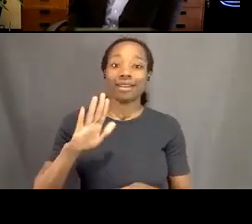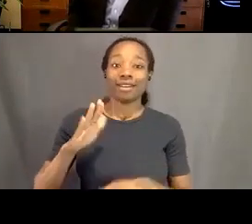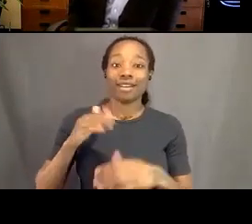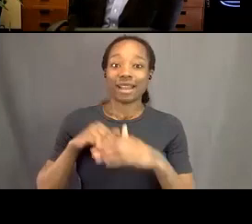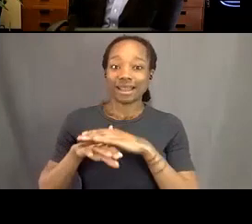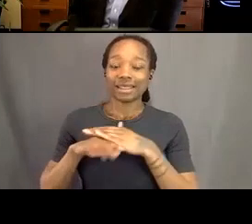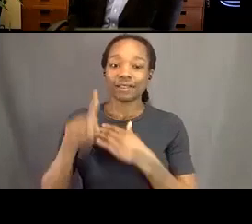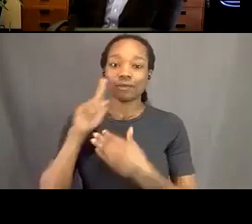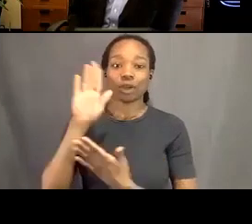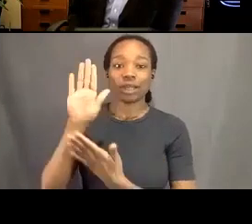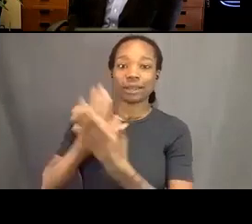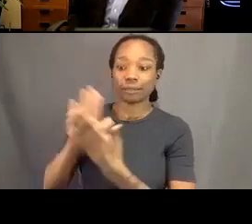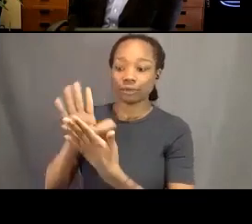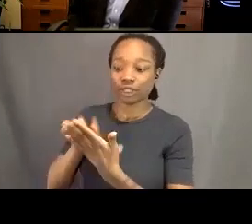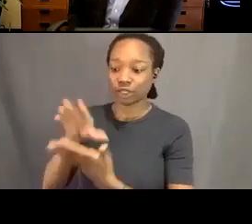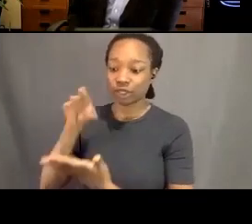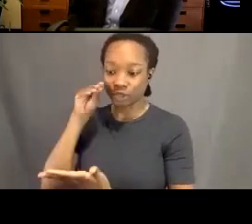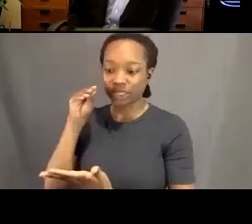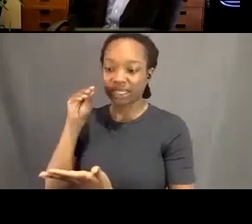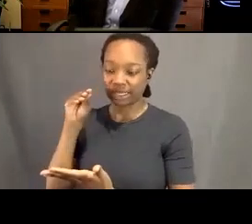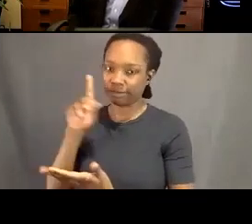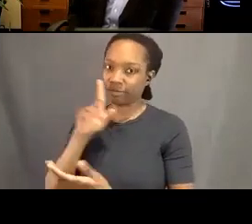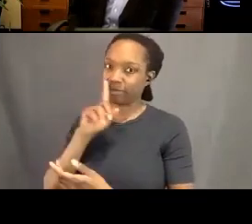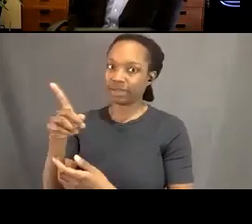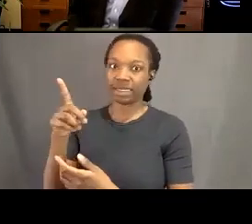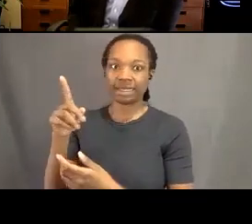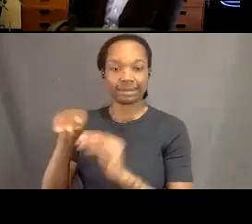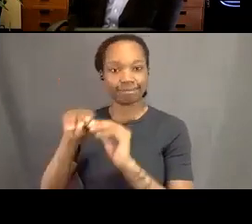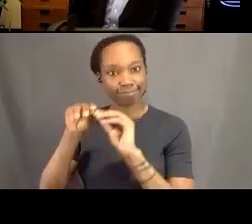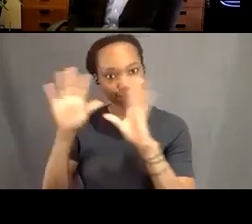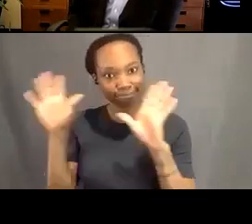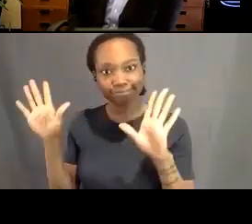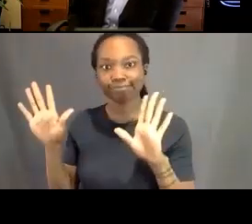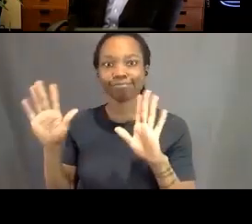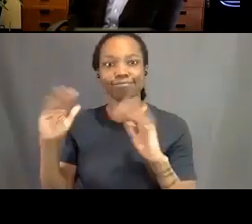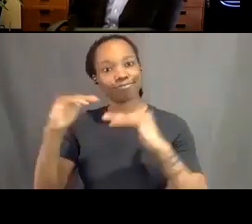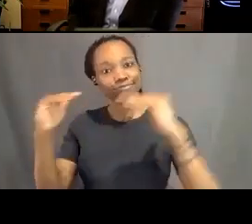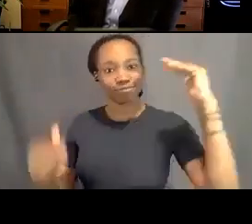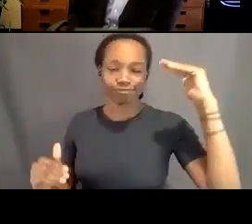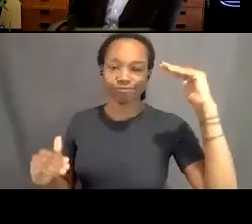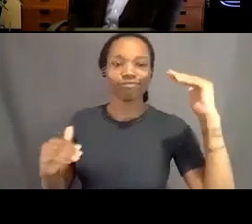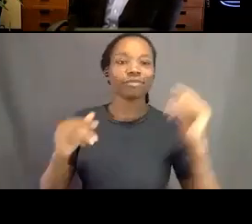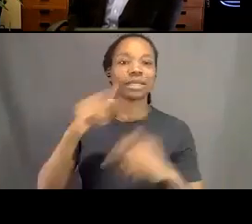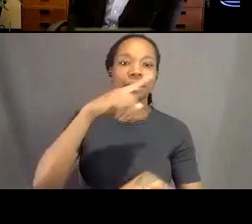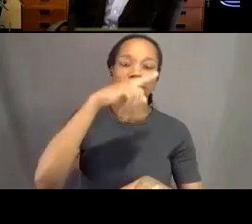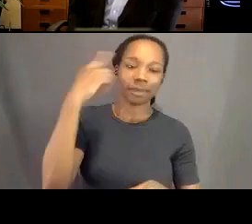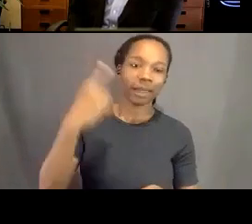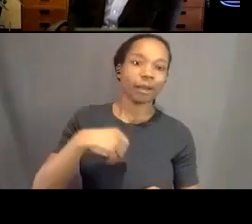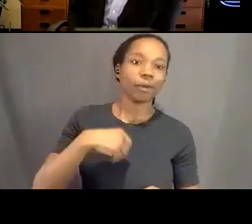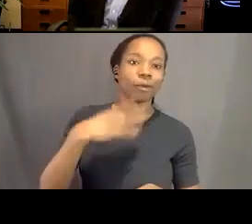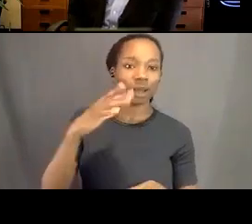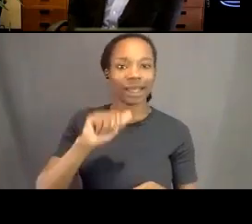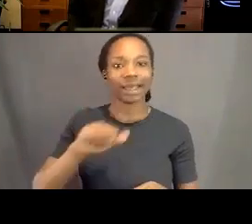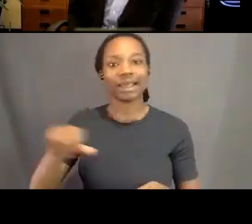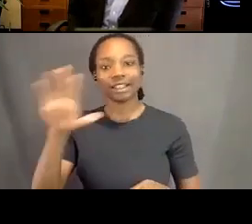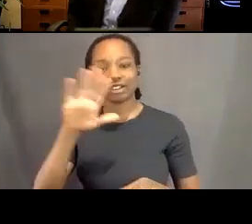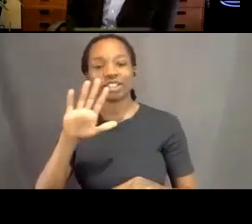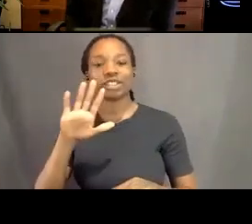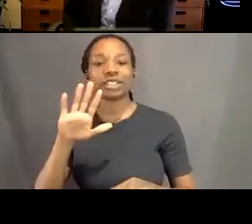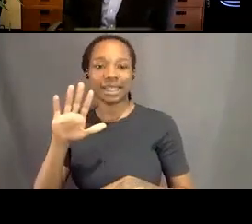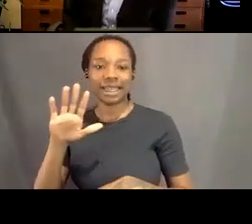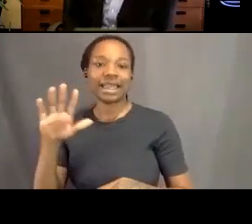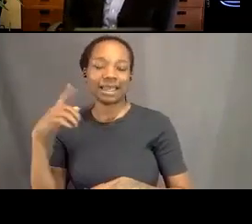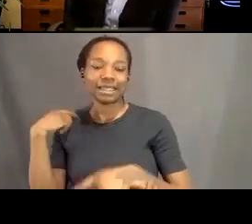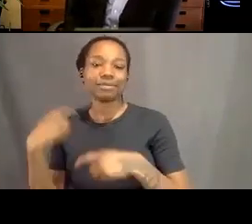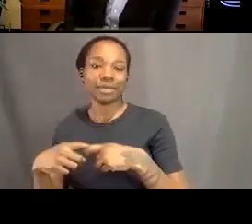fashion, there is a stark disparity between Black, White, Asian, and Hispanic children, students in our